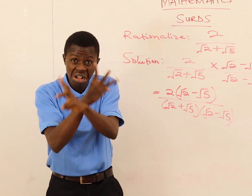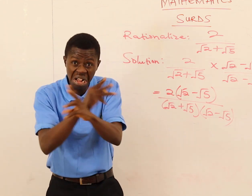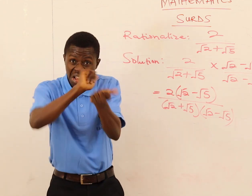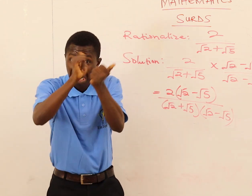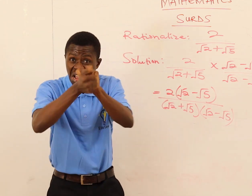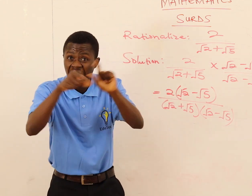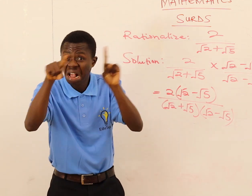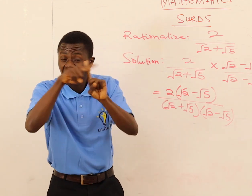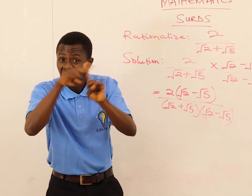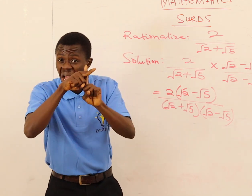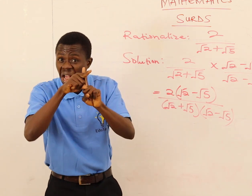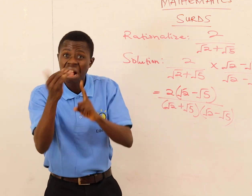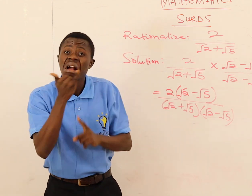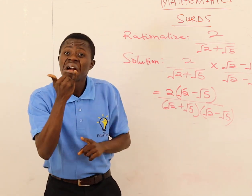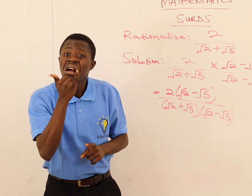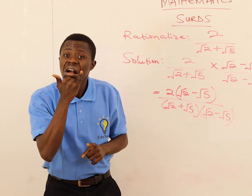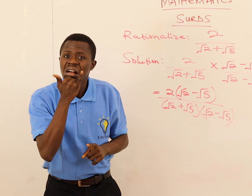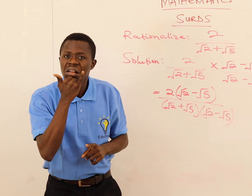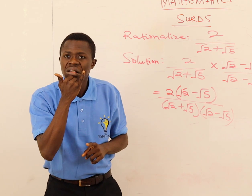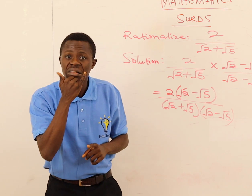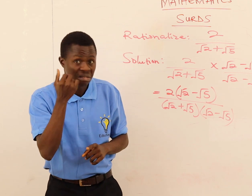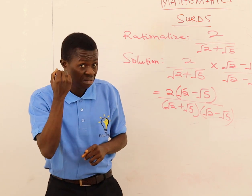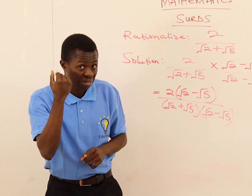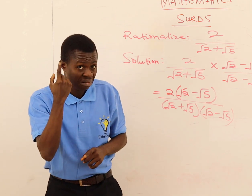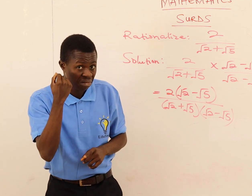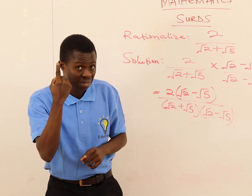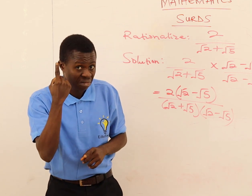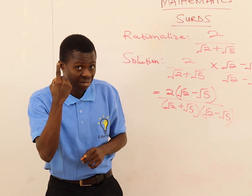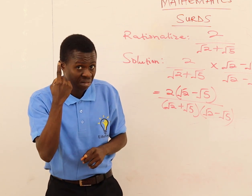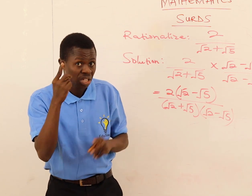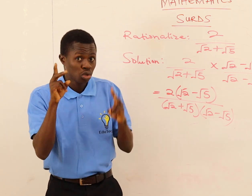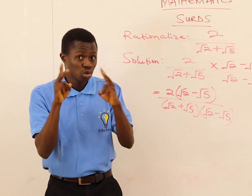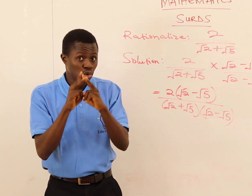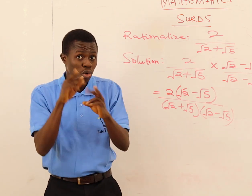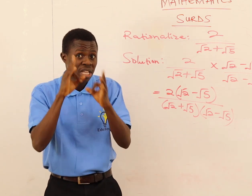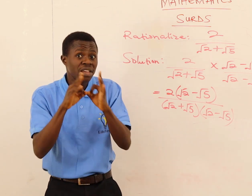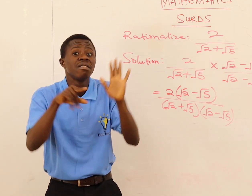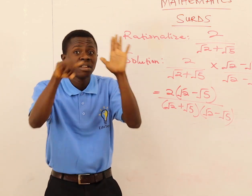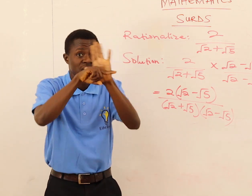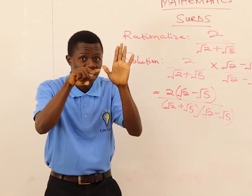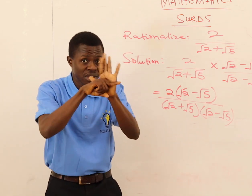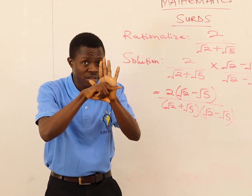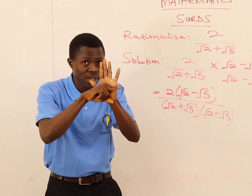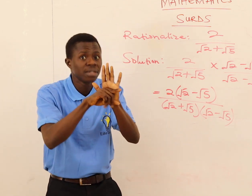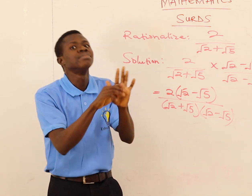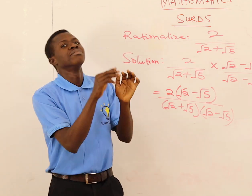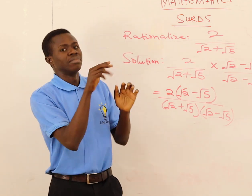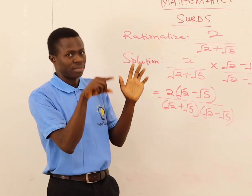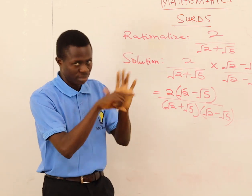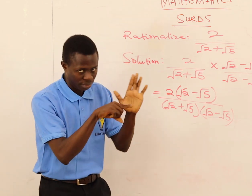You have to be careful with the positive and negative signs. If it is positive and you change, while solving, you change it